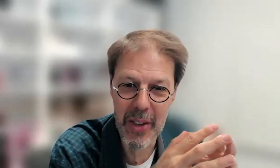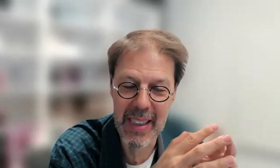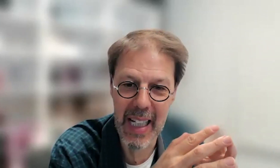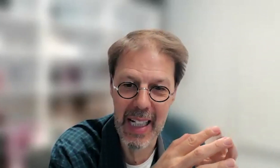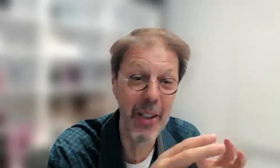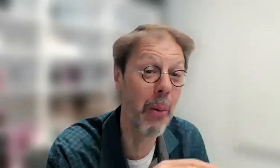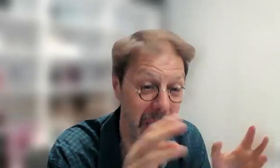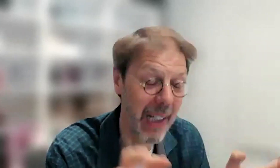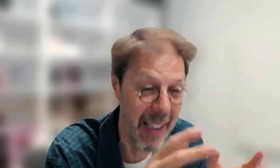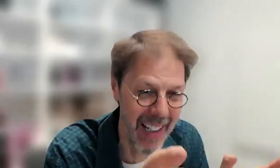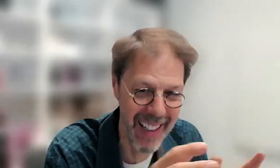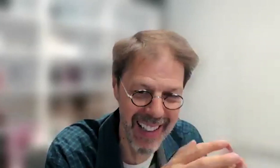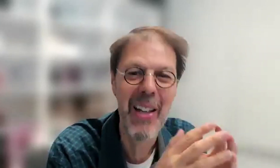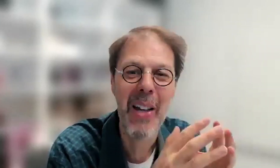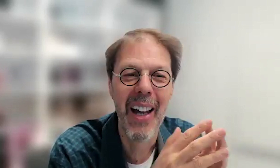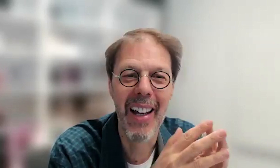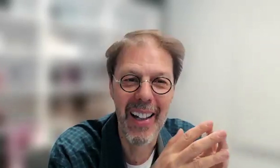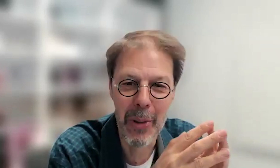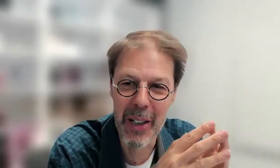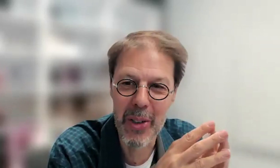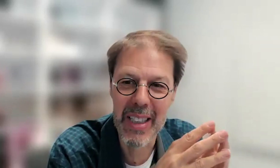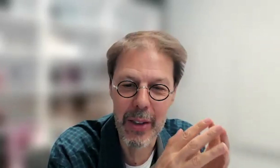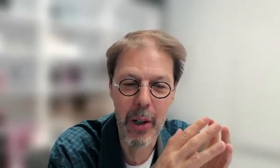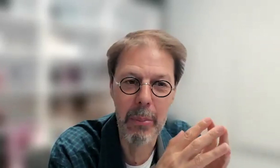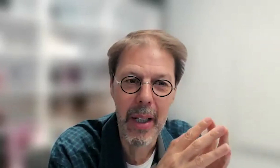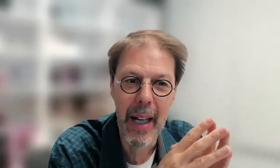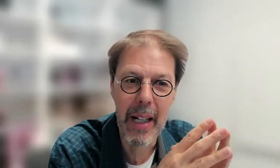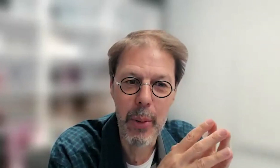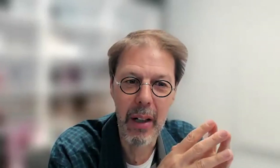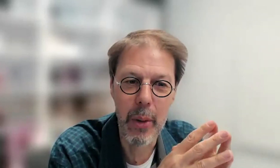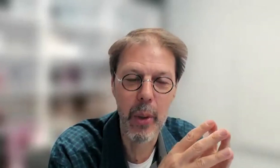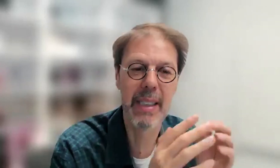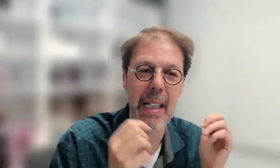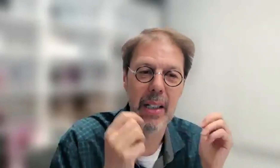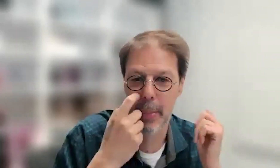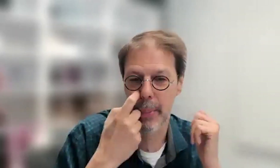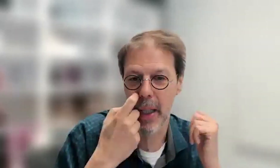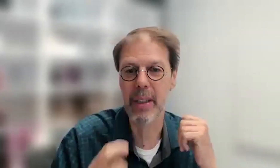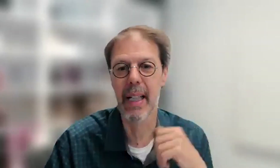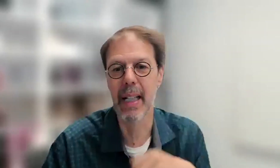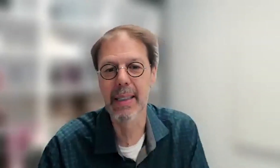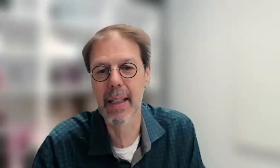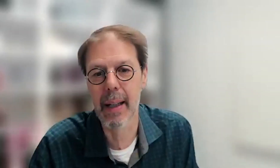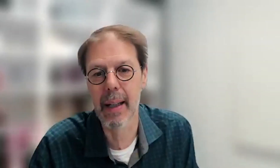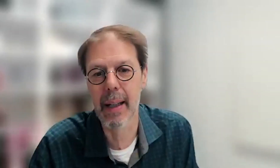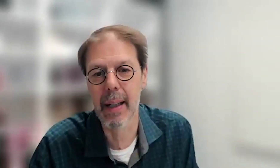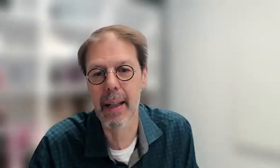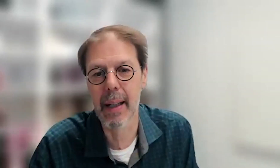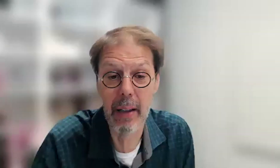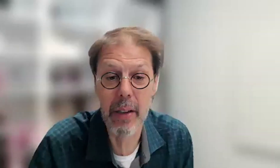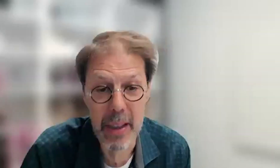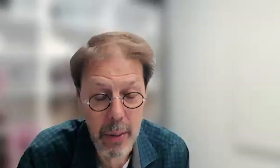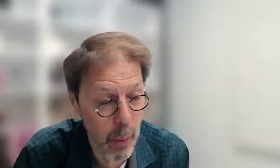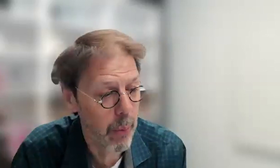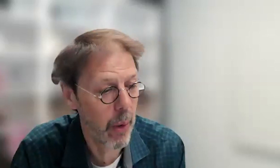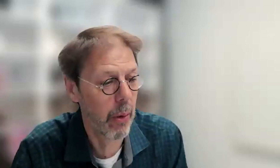are the questions that commonly, if we can use that term, actually are the ones that should be prioritized? Which